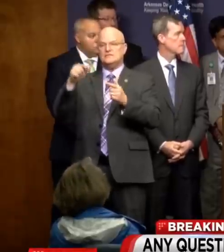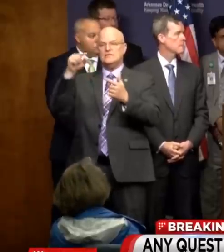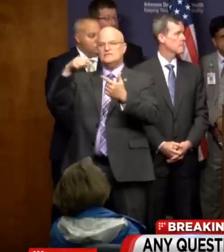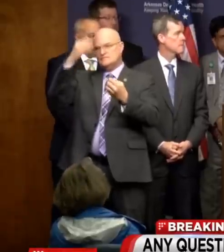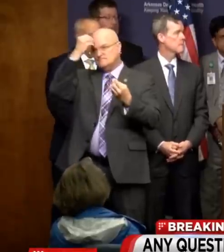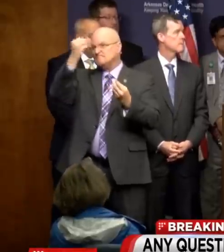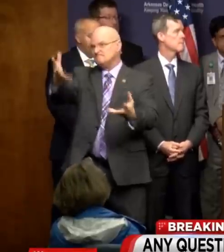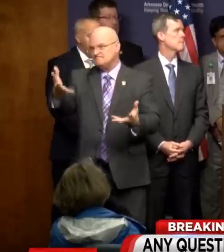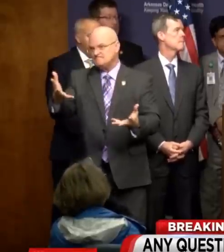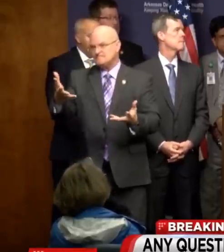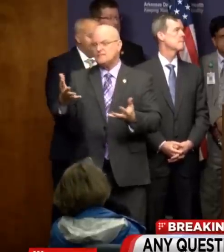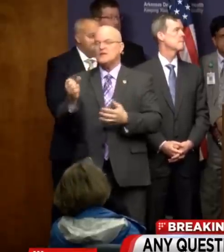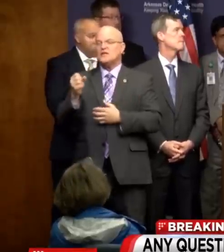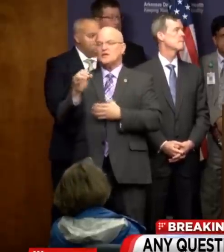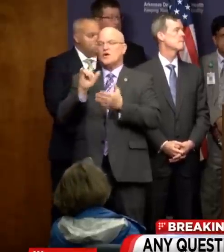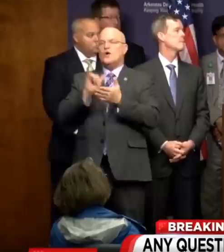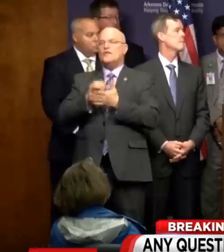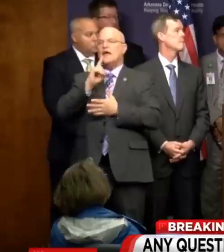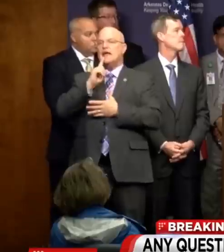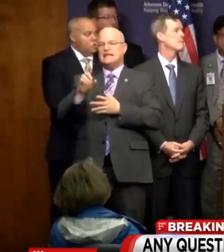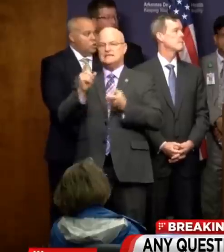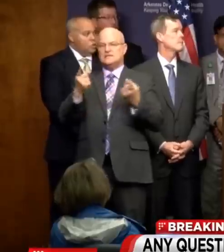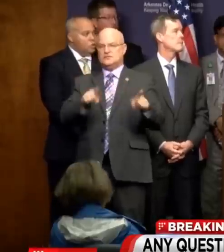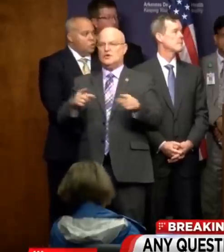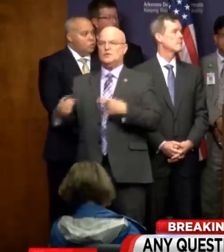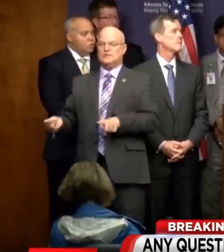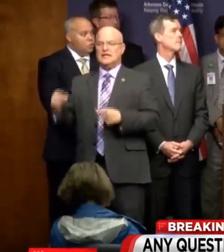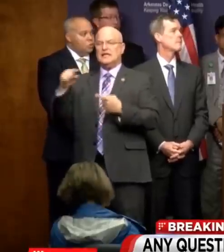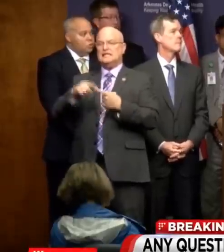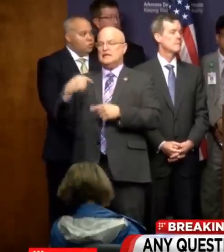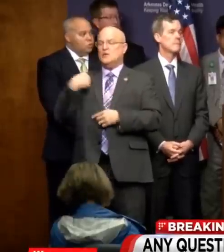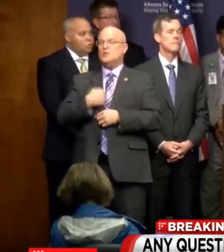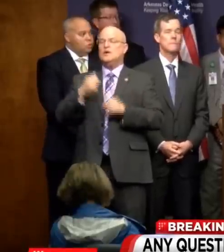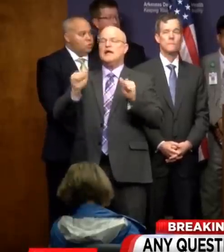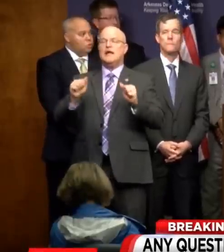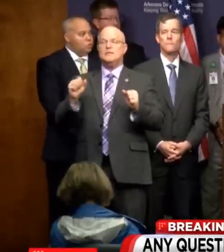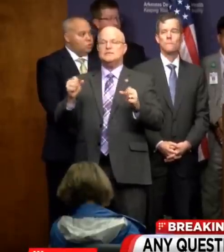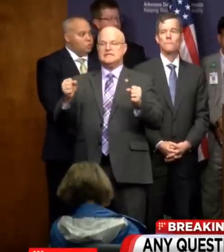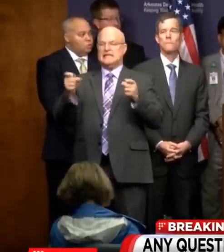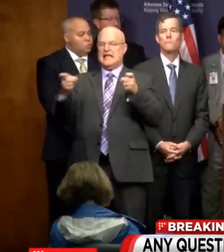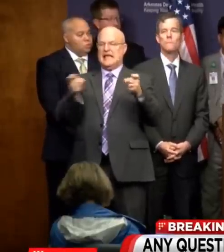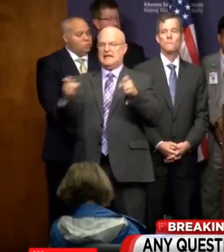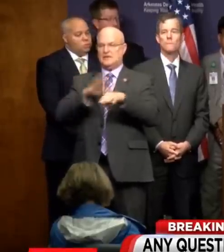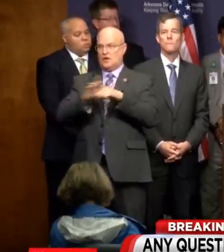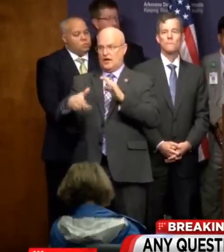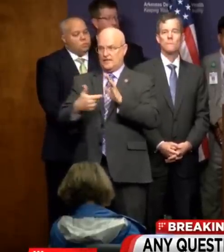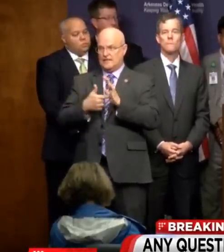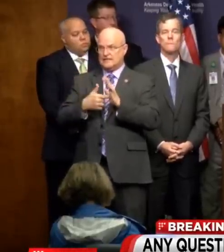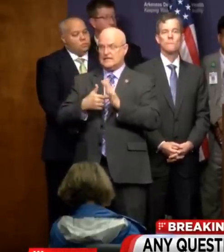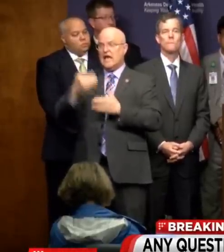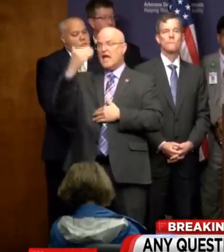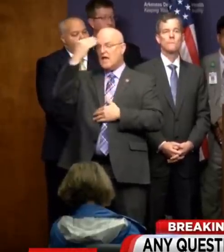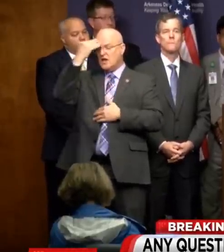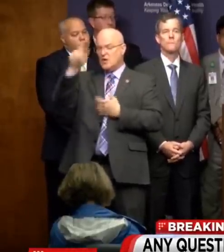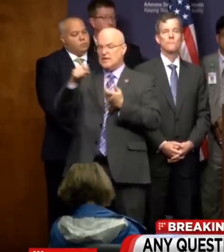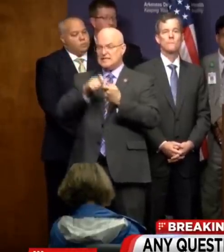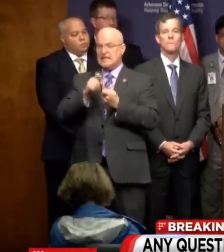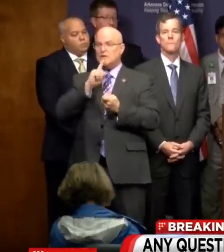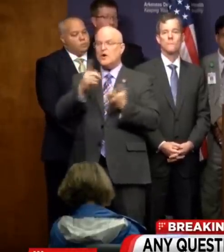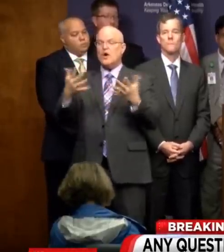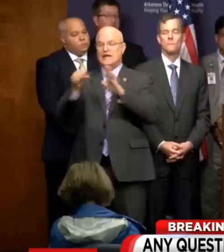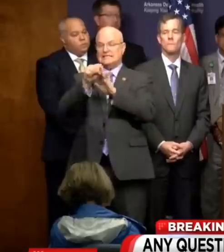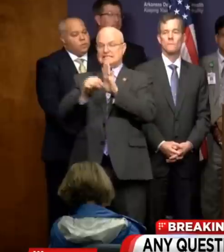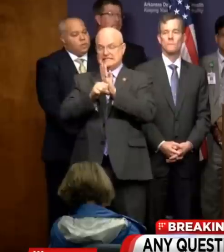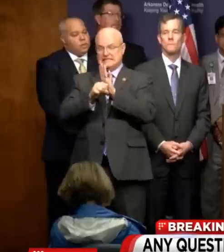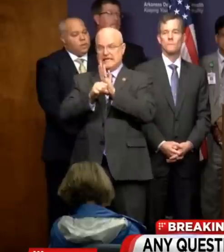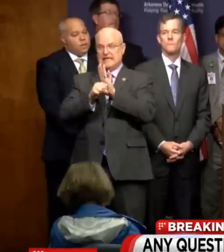notice. And so that is the circumstance until we're able to get a handle on this and know exactly where we are as a